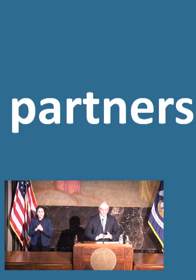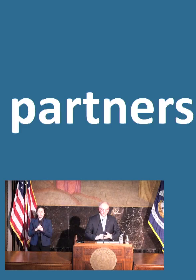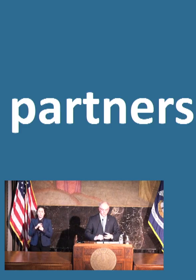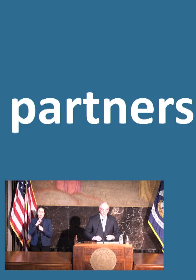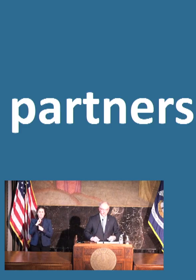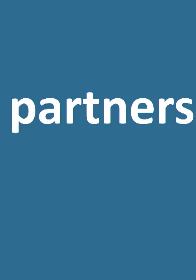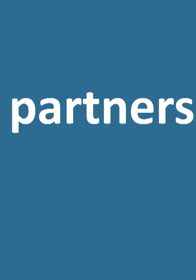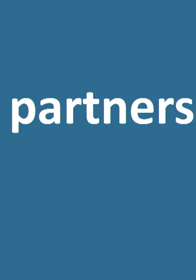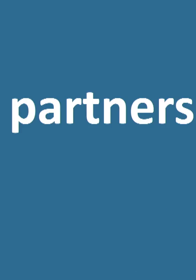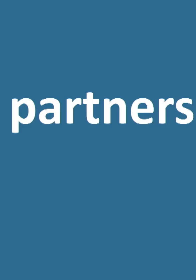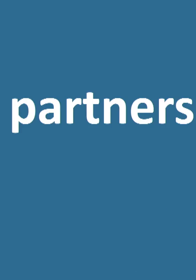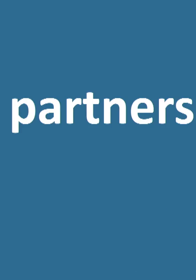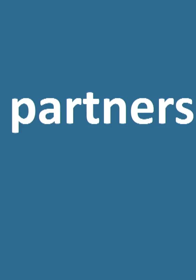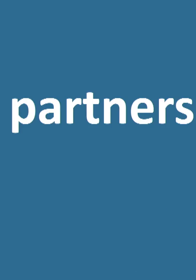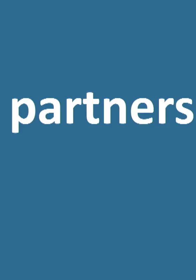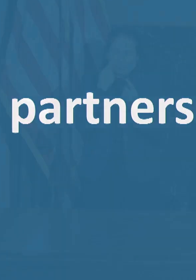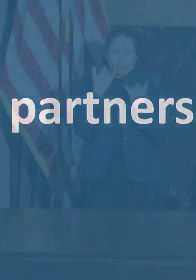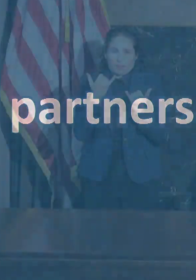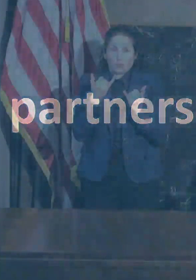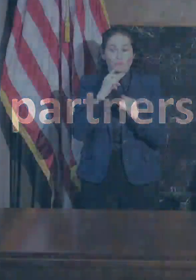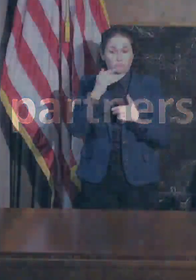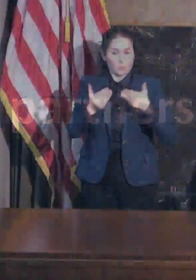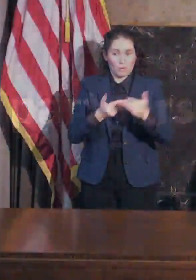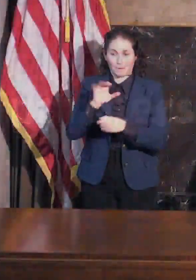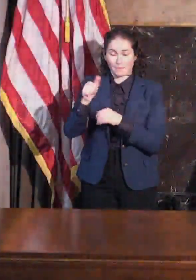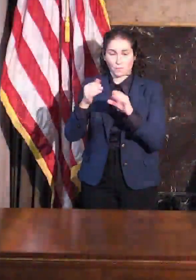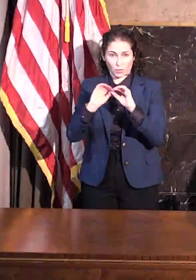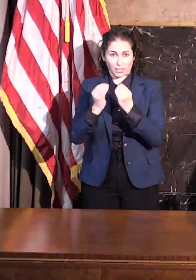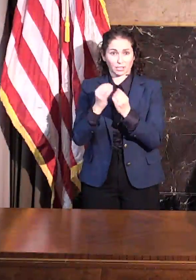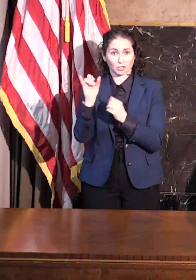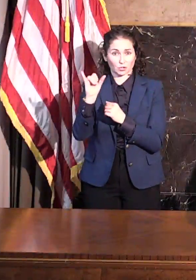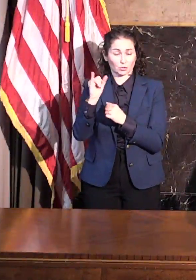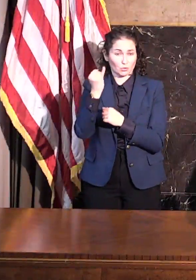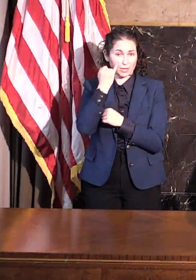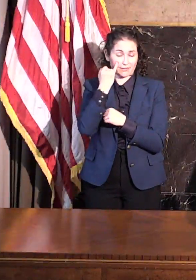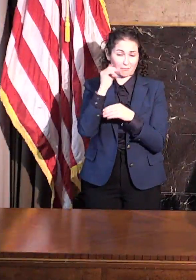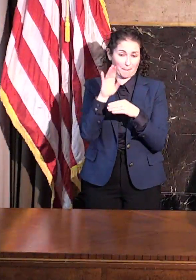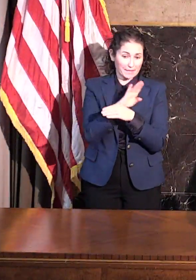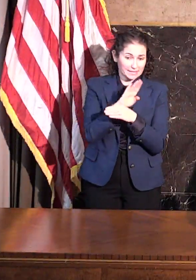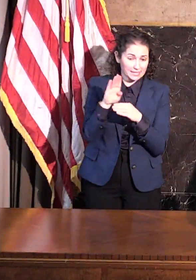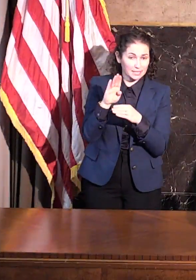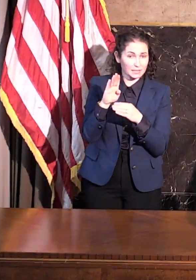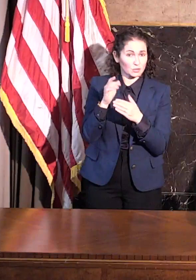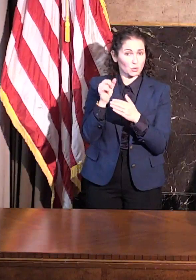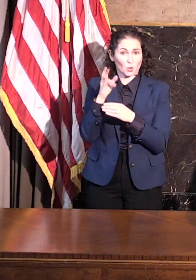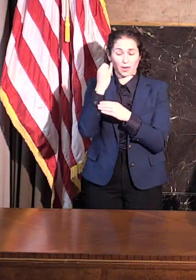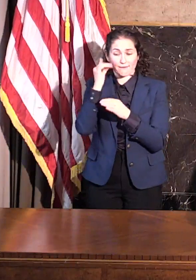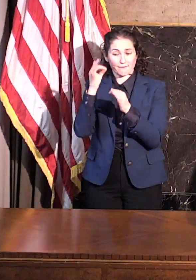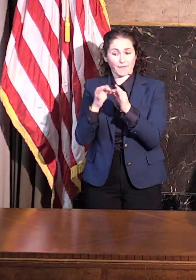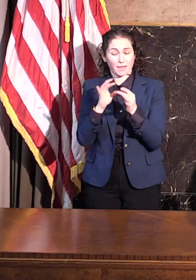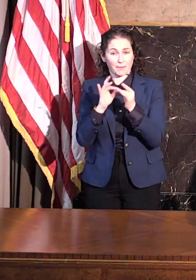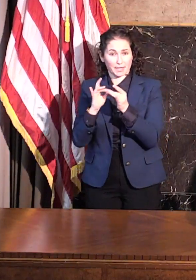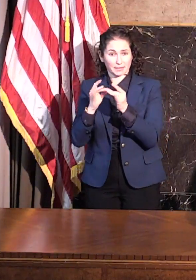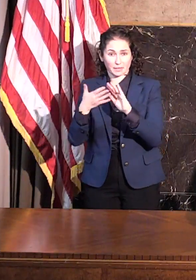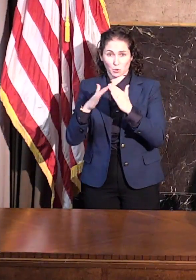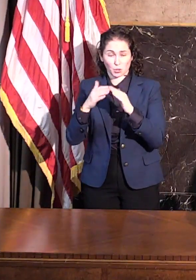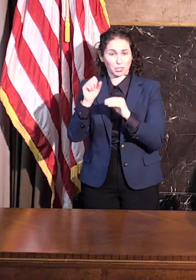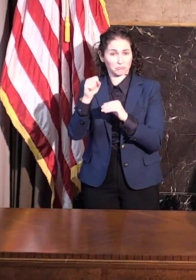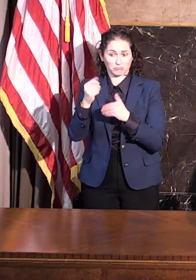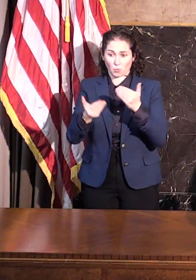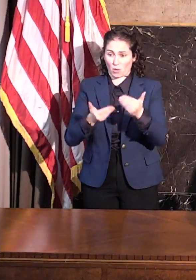of grassroots work on the COVID-19 vaccines at the local level, and we're looking forward to coordinating with them